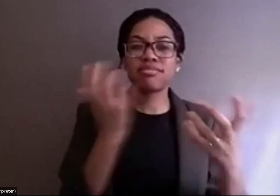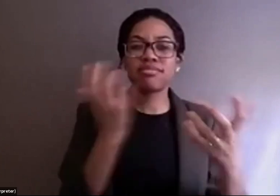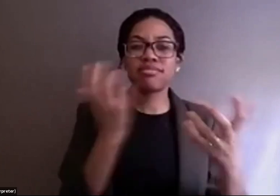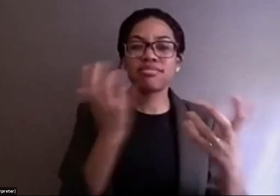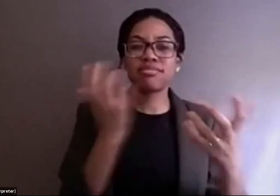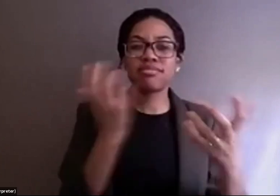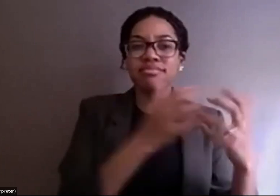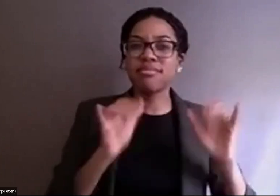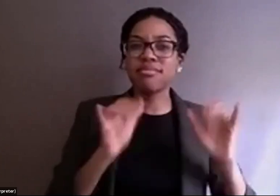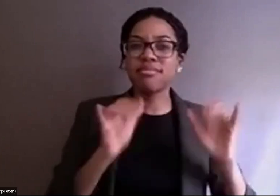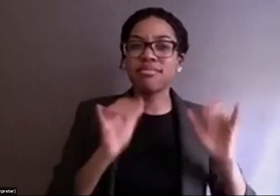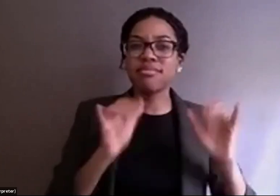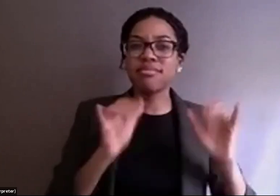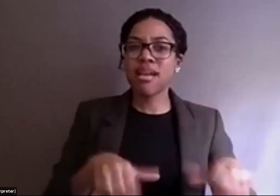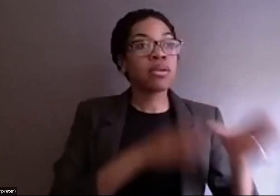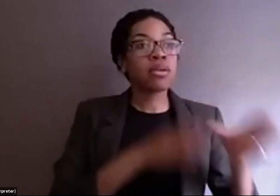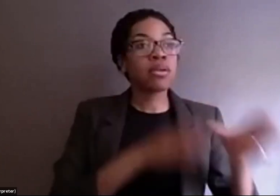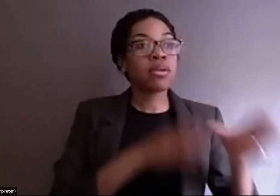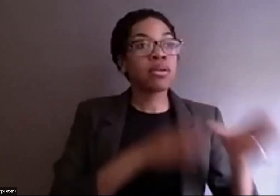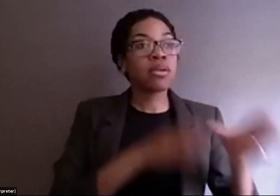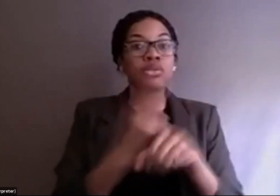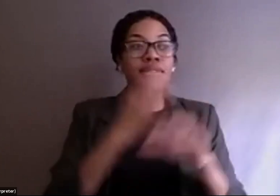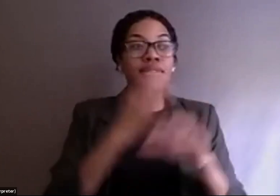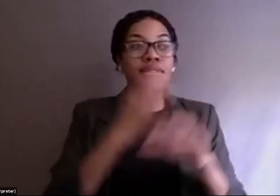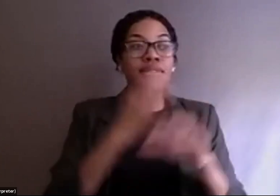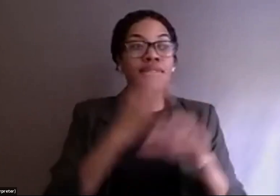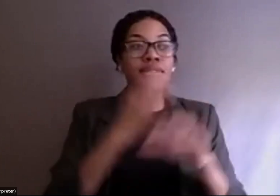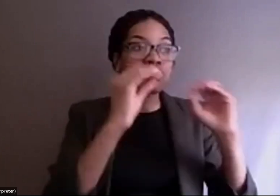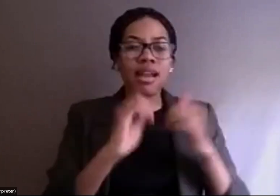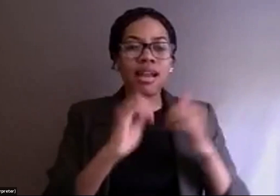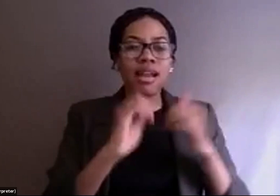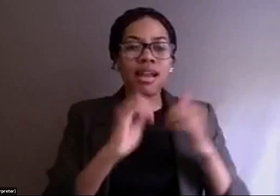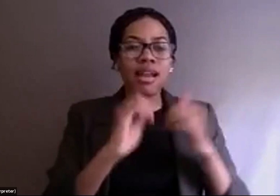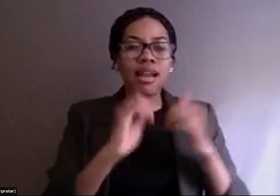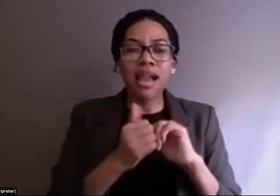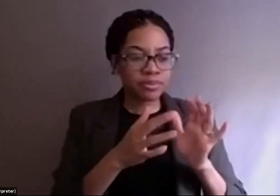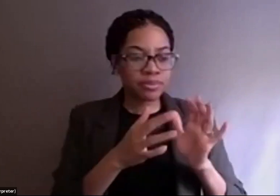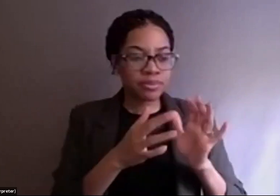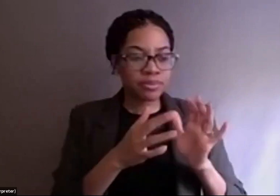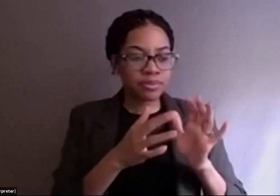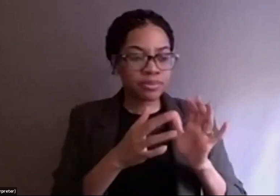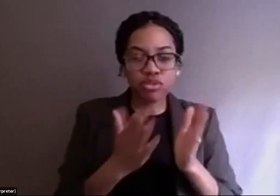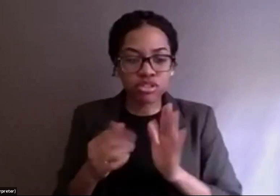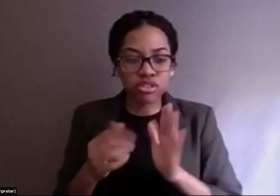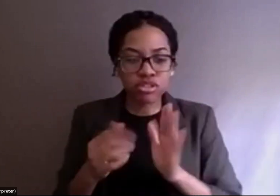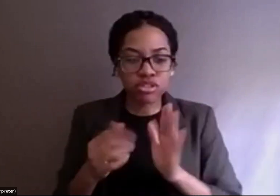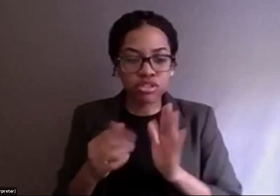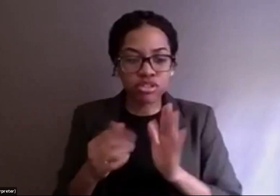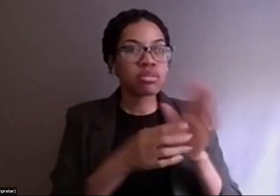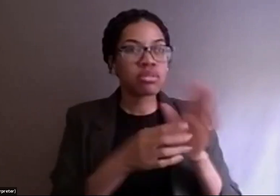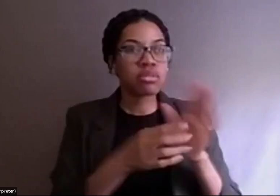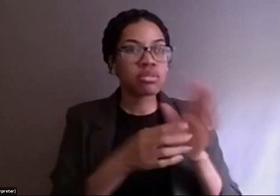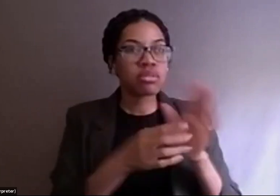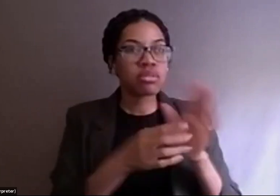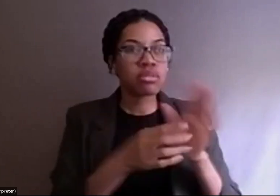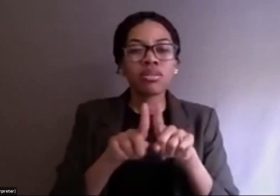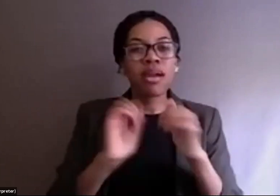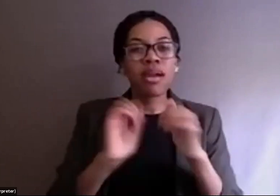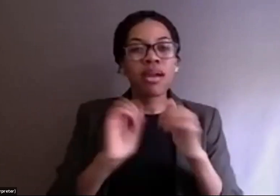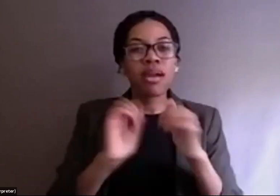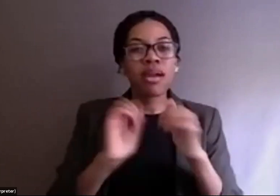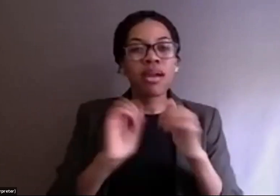Black Panther. So using culturally relevant content to ground my teaching is so important. And then